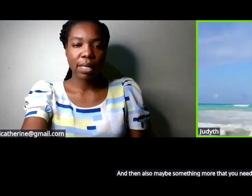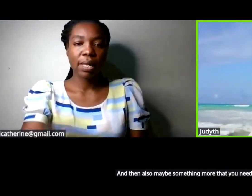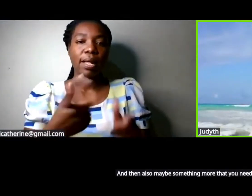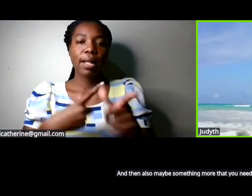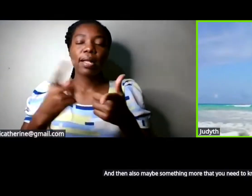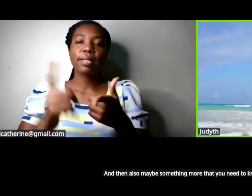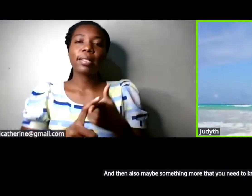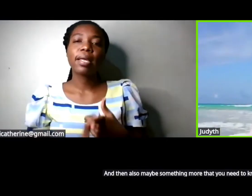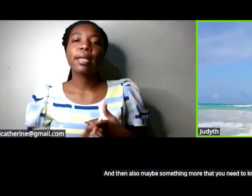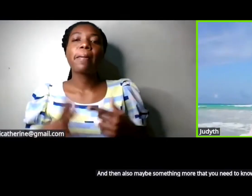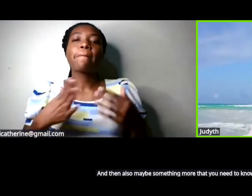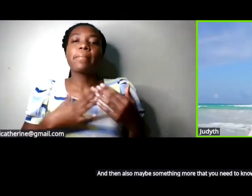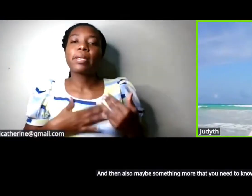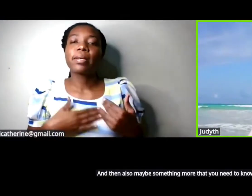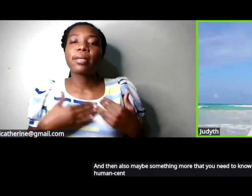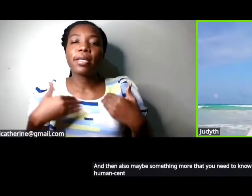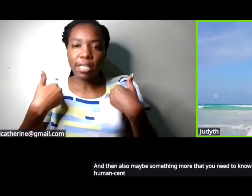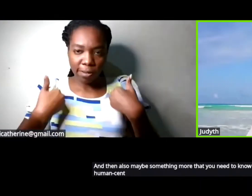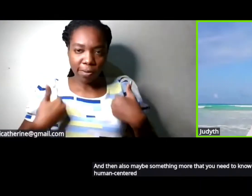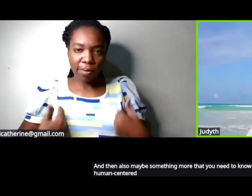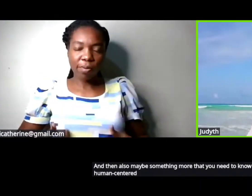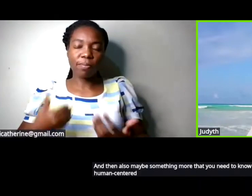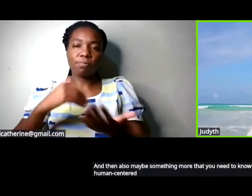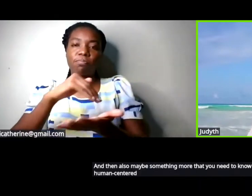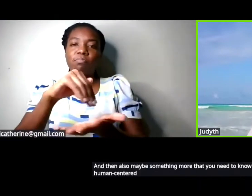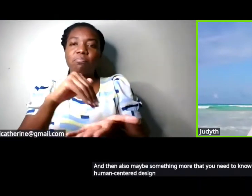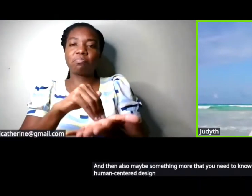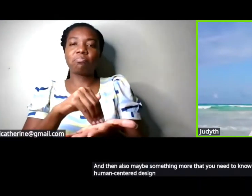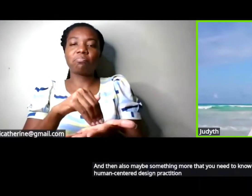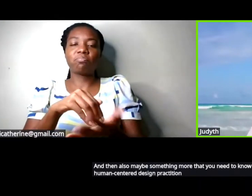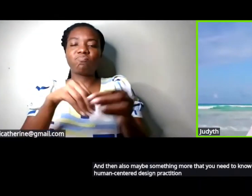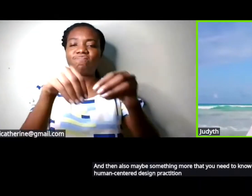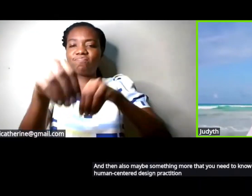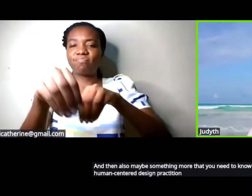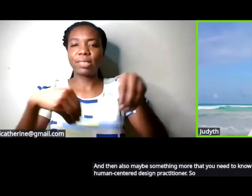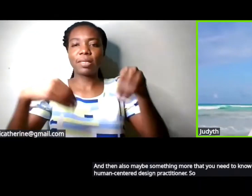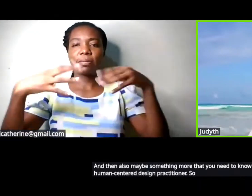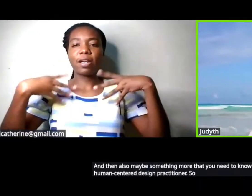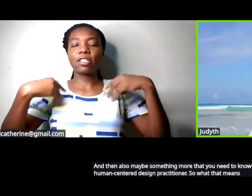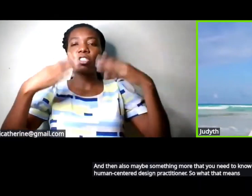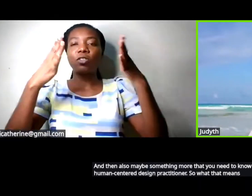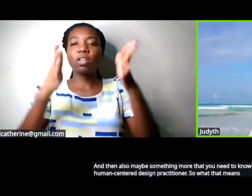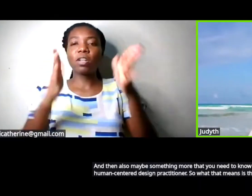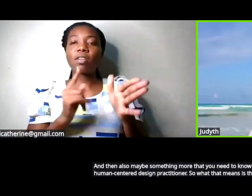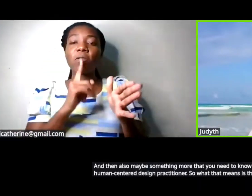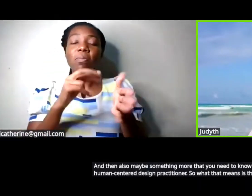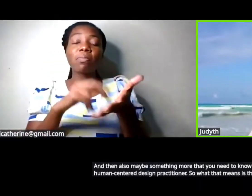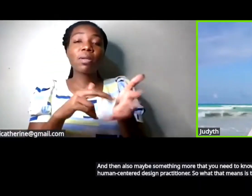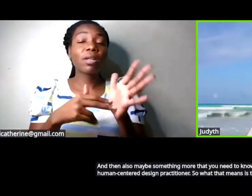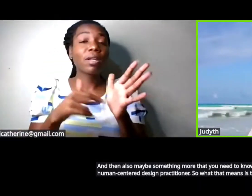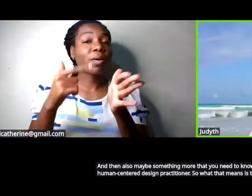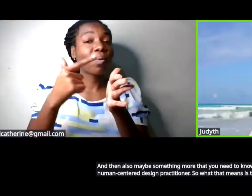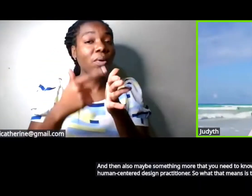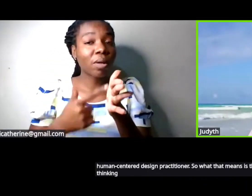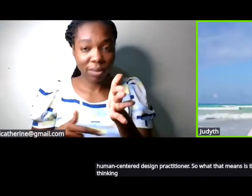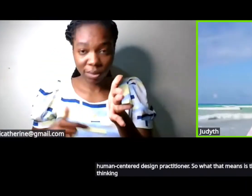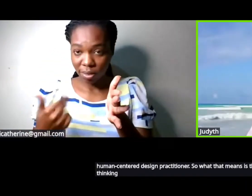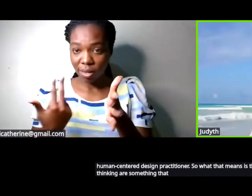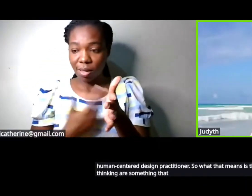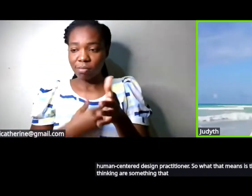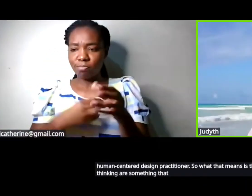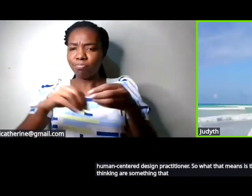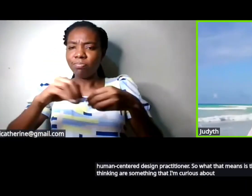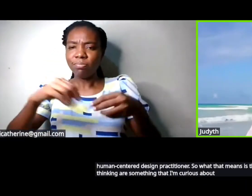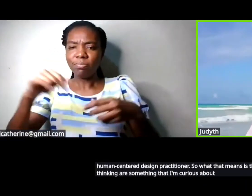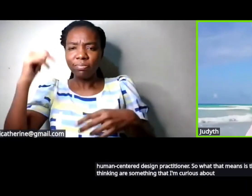a human-centered design practitioner. So what that means is things like design thinking are something that I'm curious about, that I